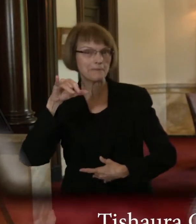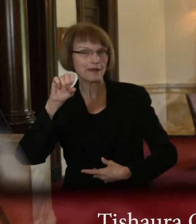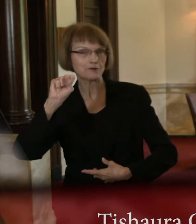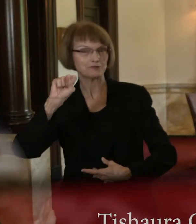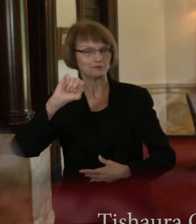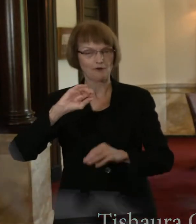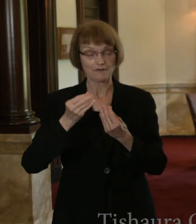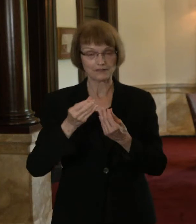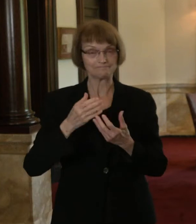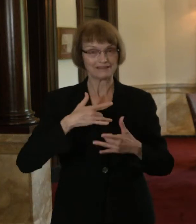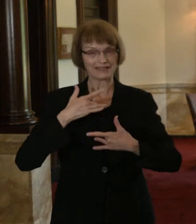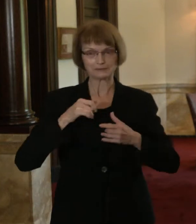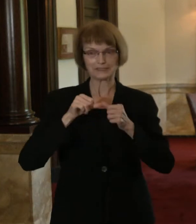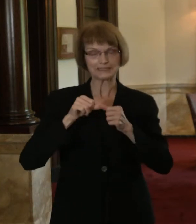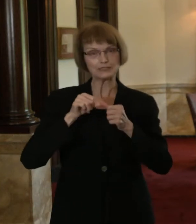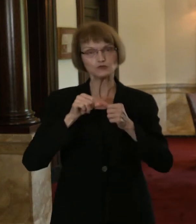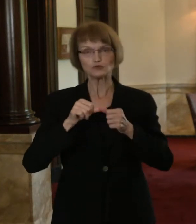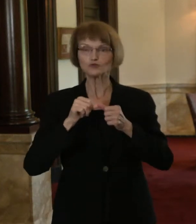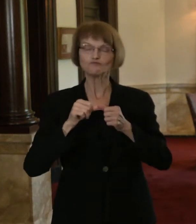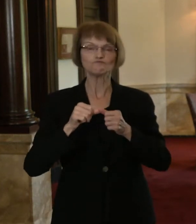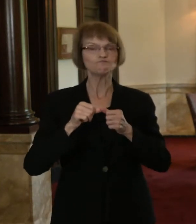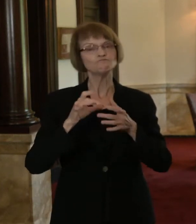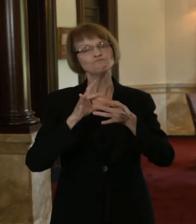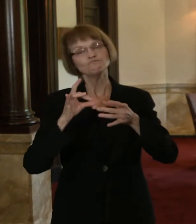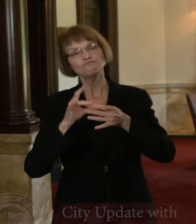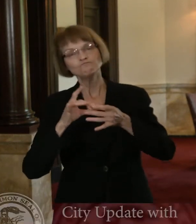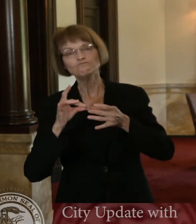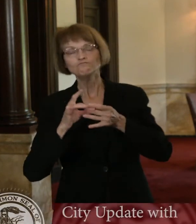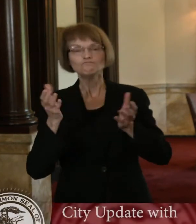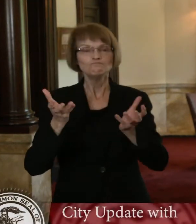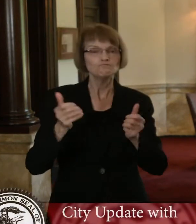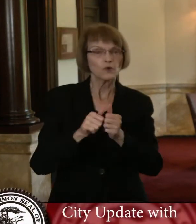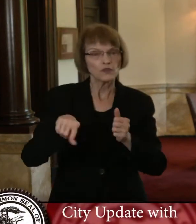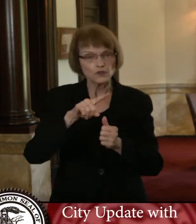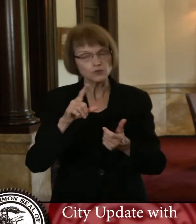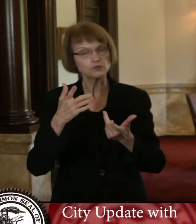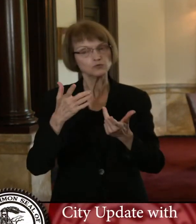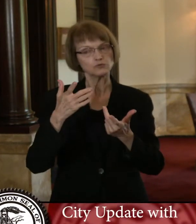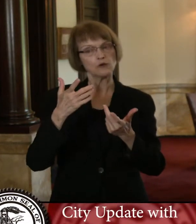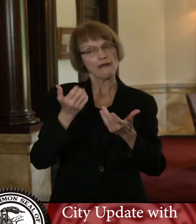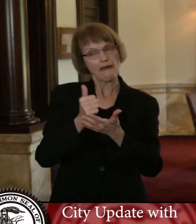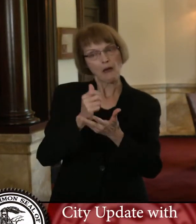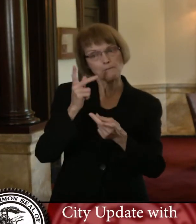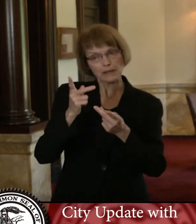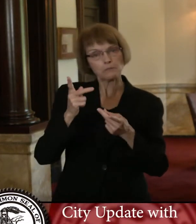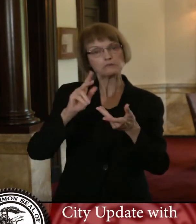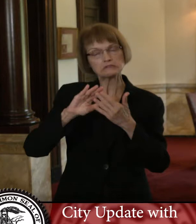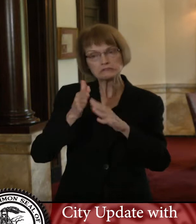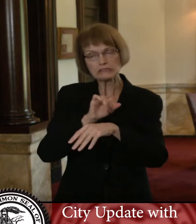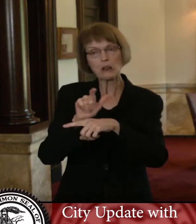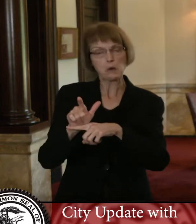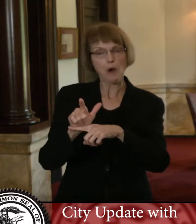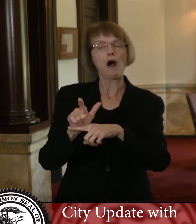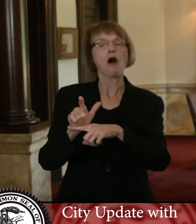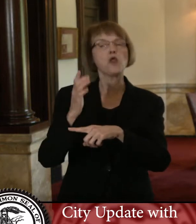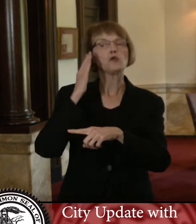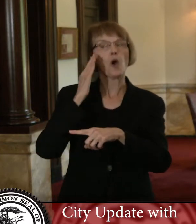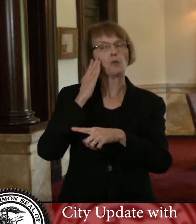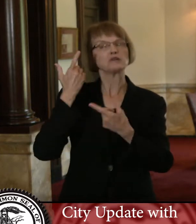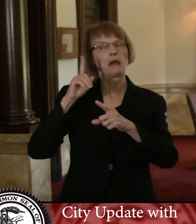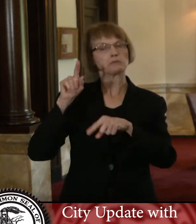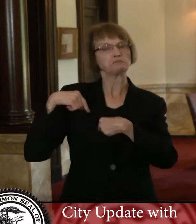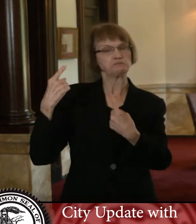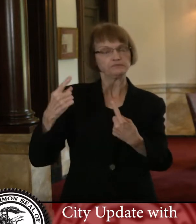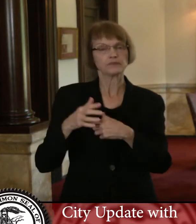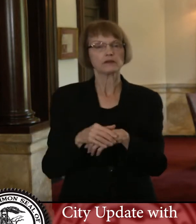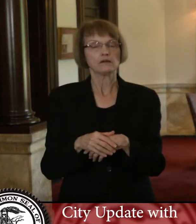to continue these conversations to keep the people of St. Louis updated on how our administration is doing. Before we get started, I want to